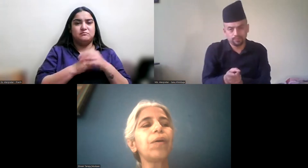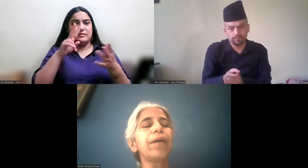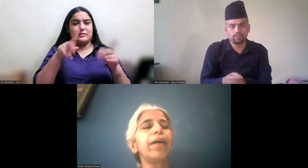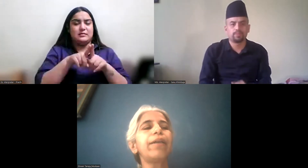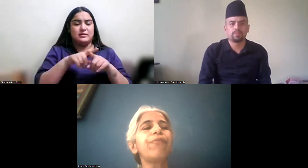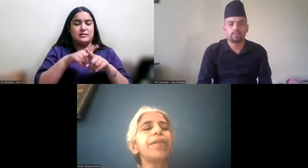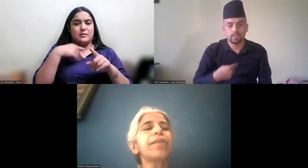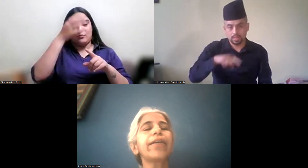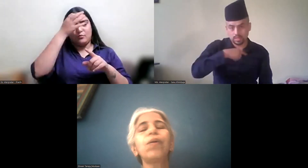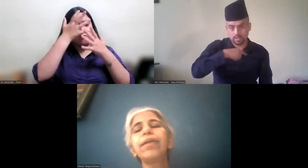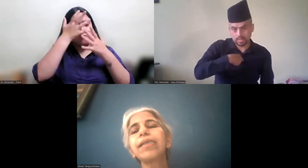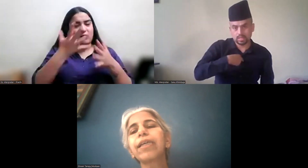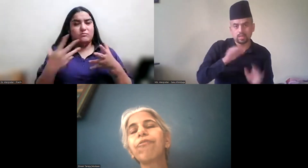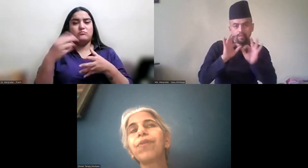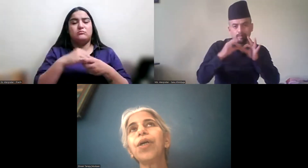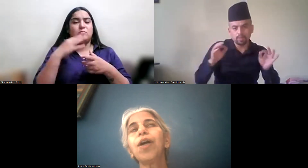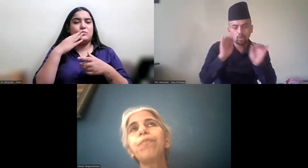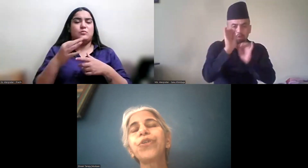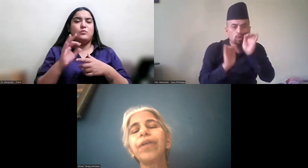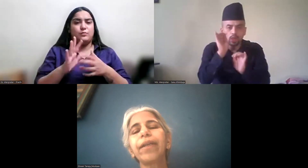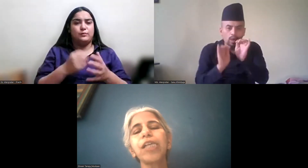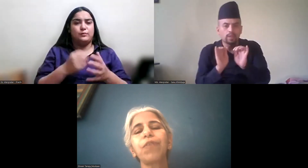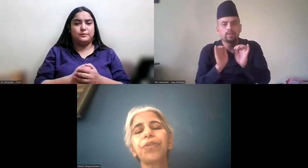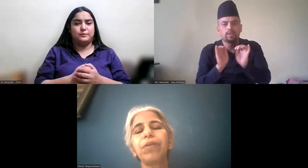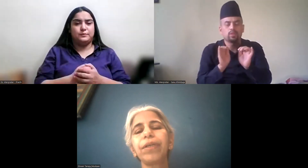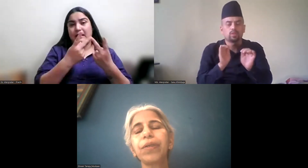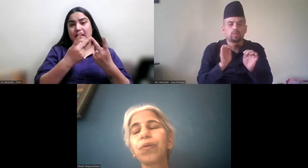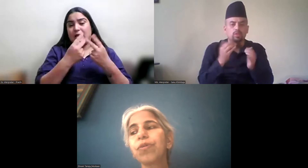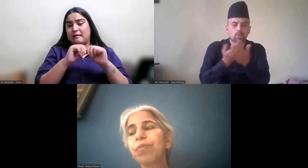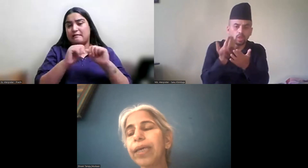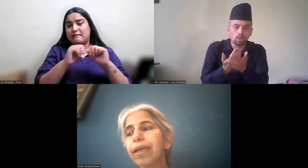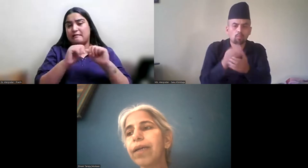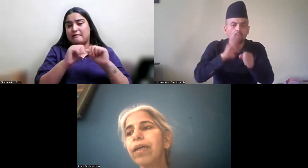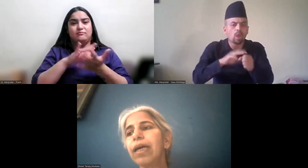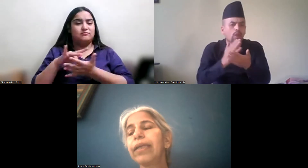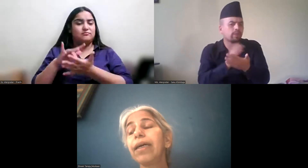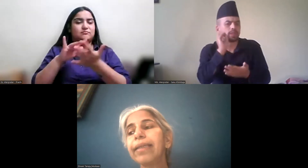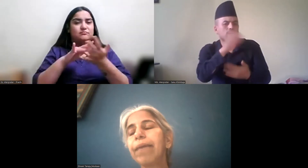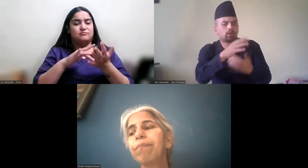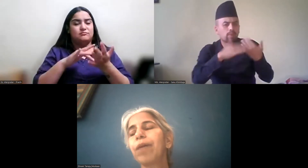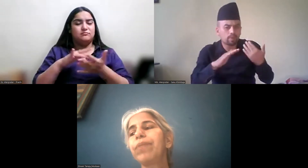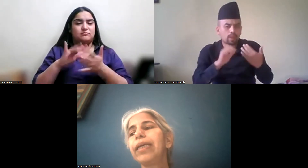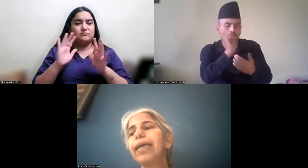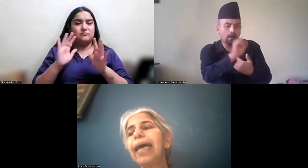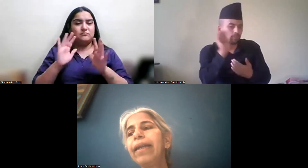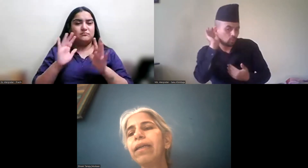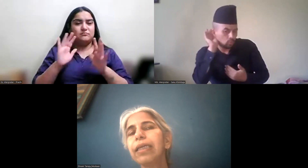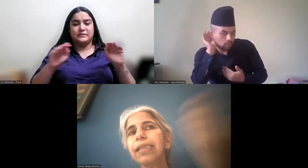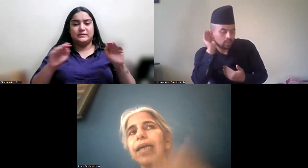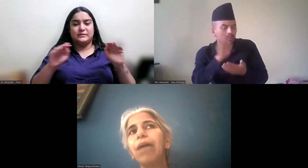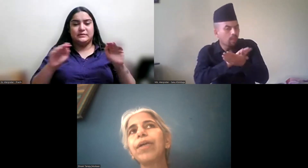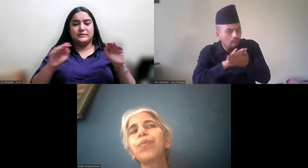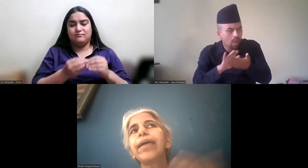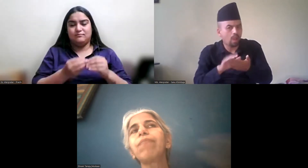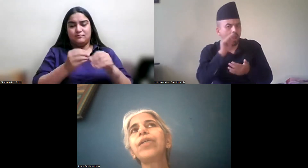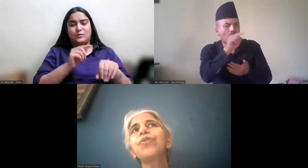how different stakeholders give opportunities for children to speak, hear them properly, and see